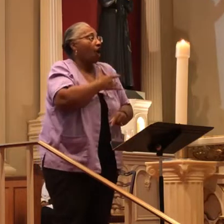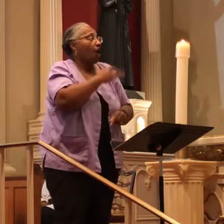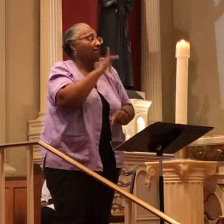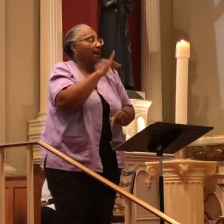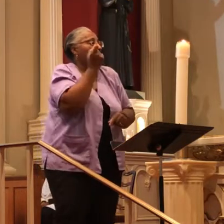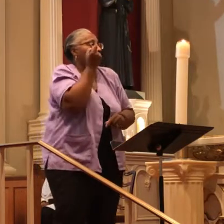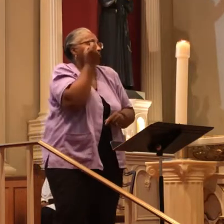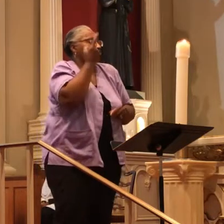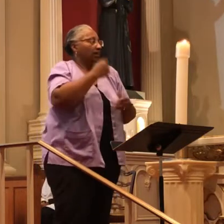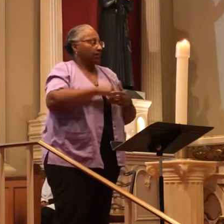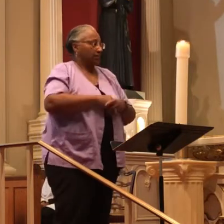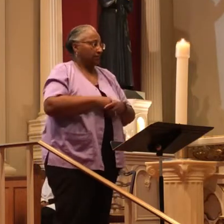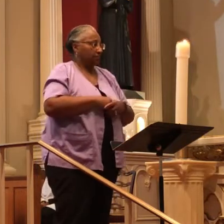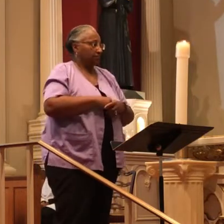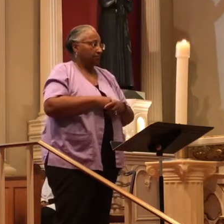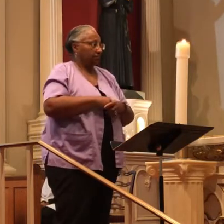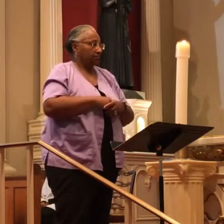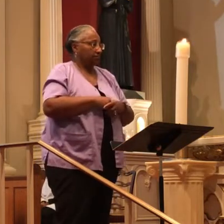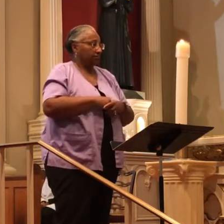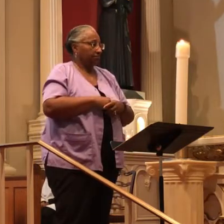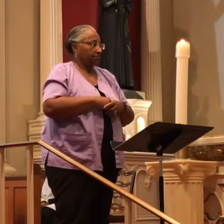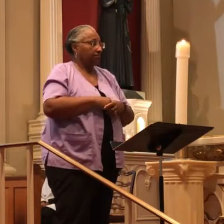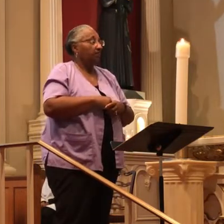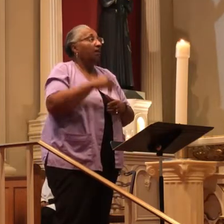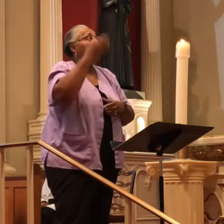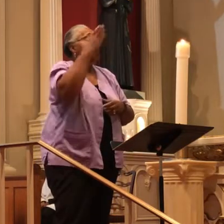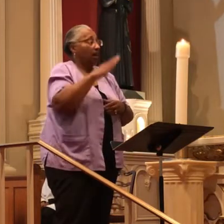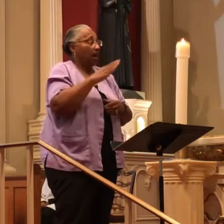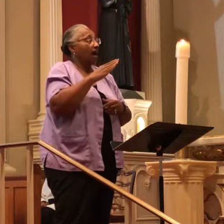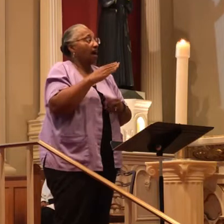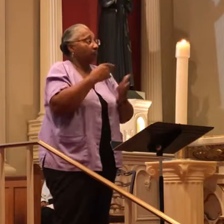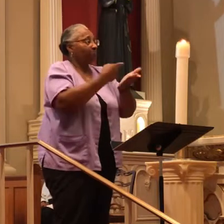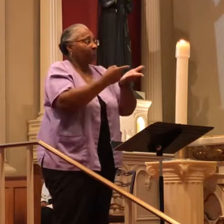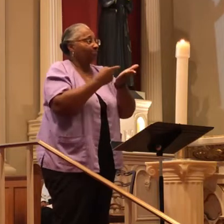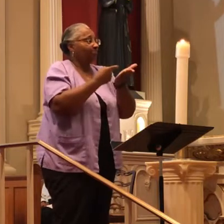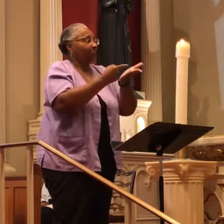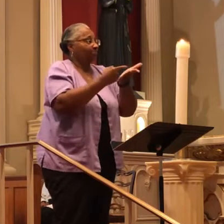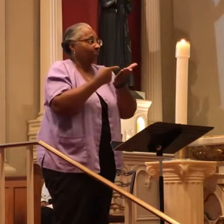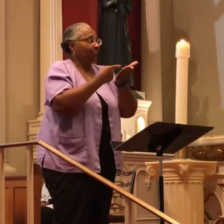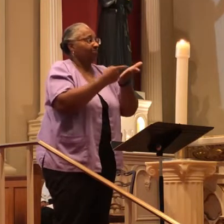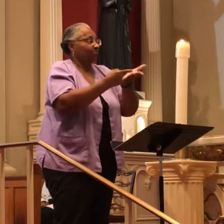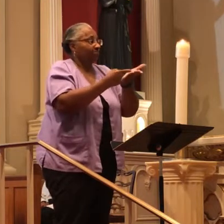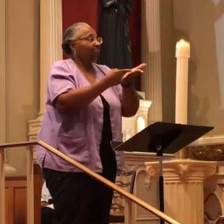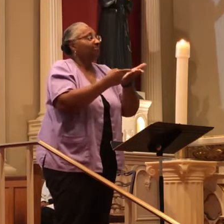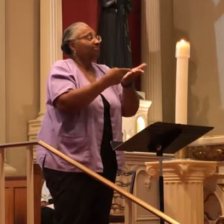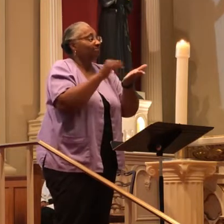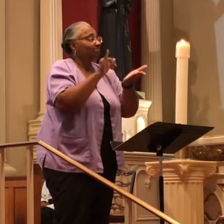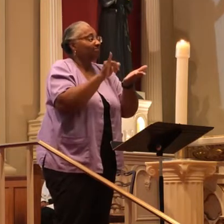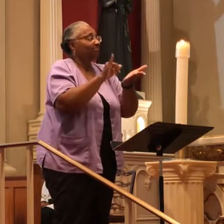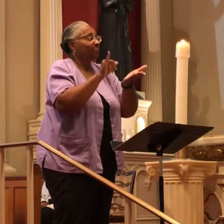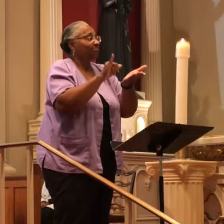that, and even God talks about a very wise decision, because God is